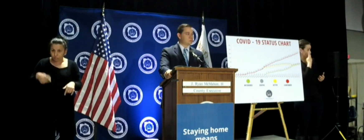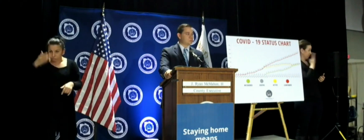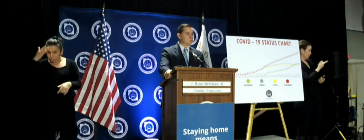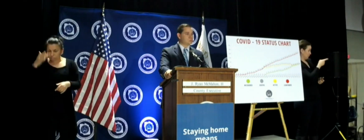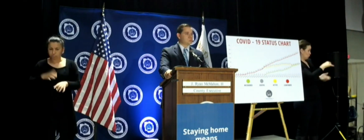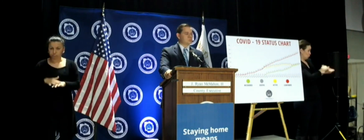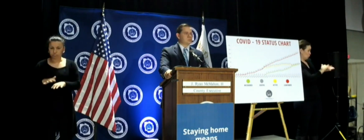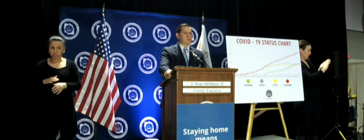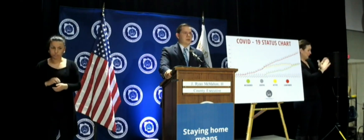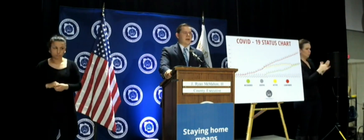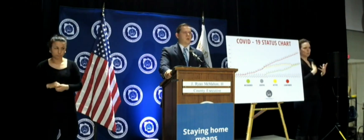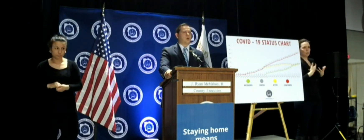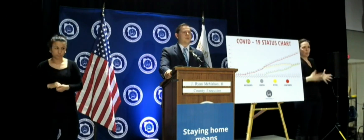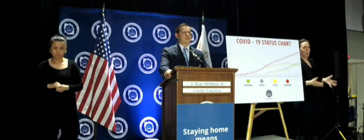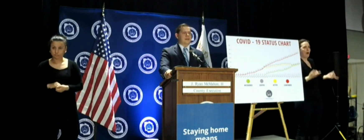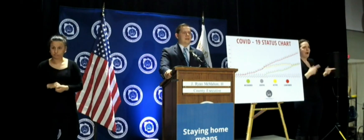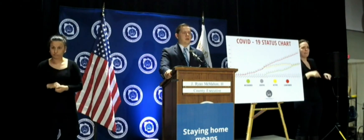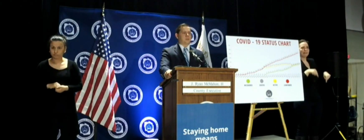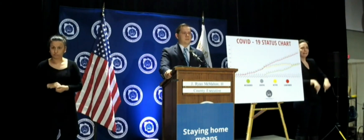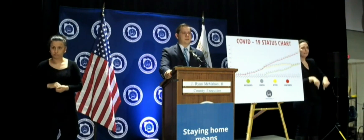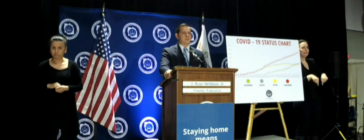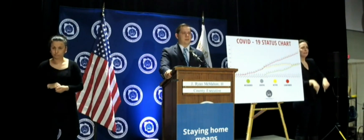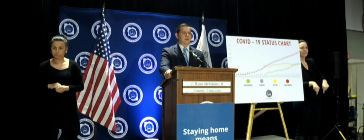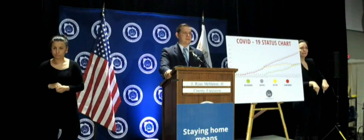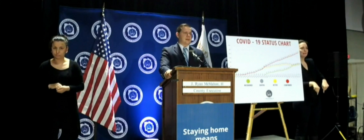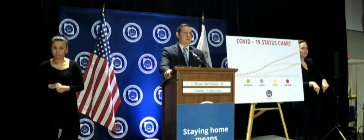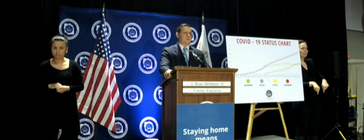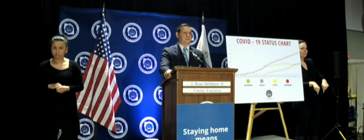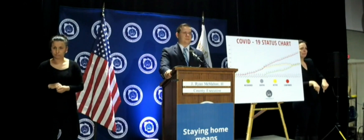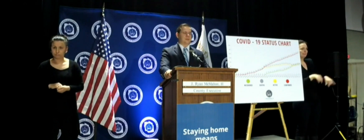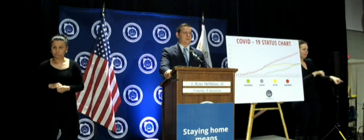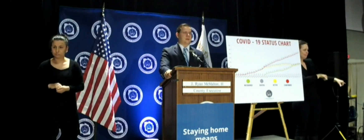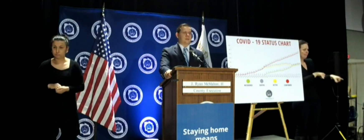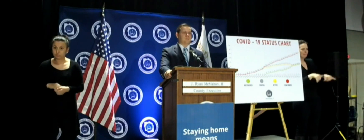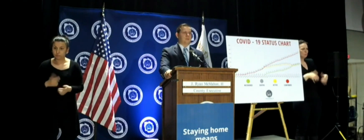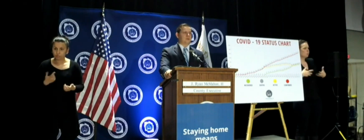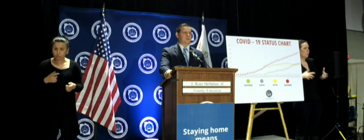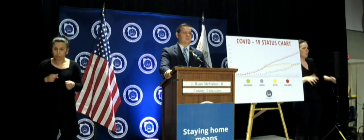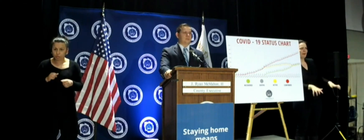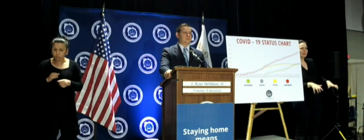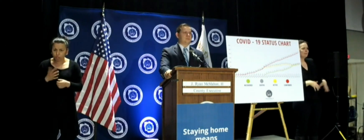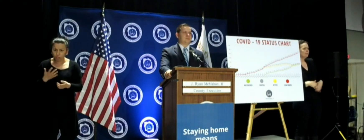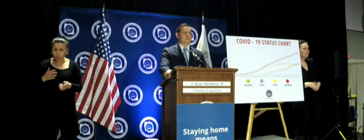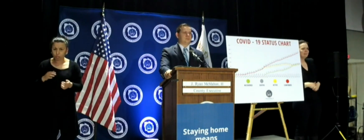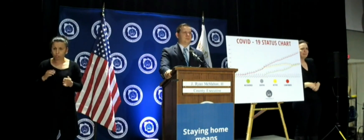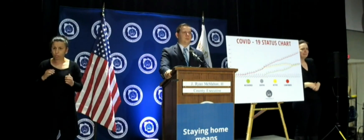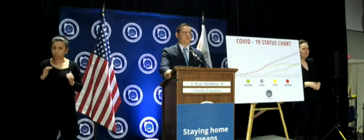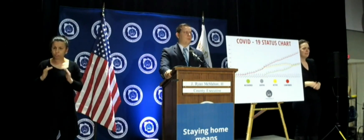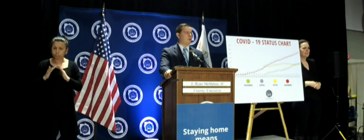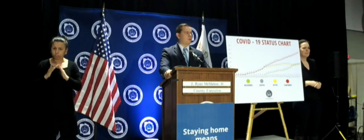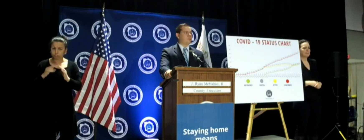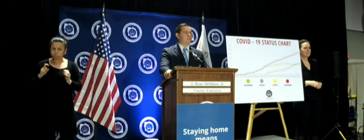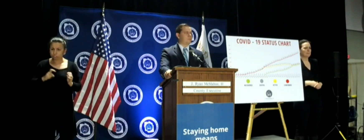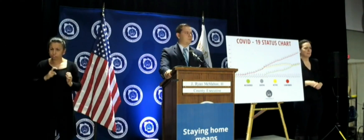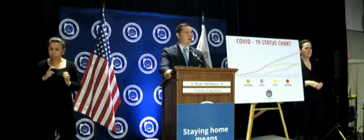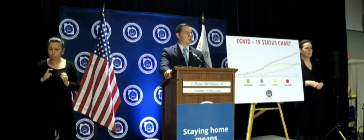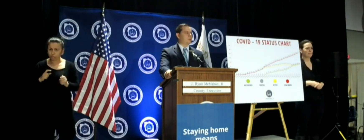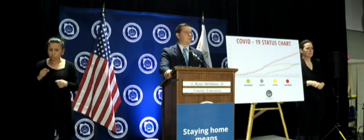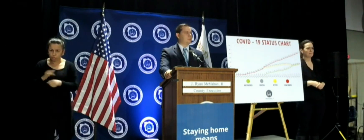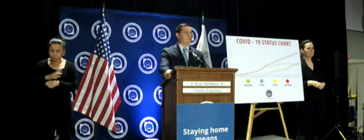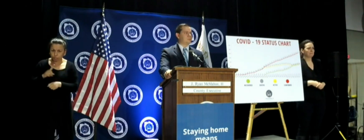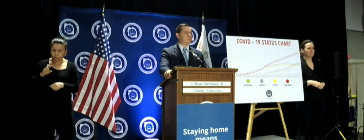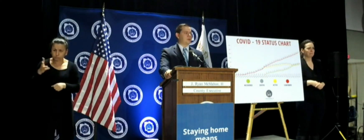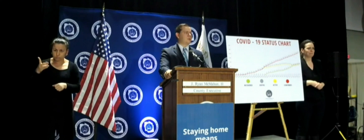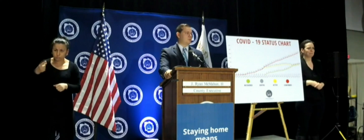have cases? I don't know the exact number, Tim, but I'd say at least 3 or 4 of them,